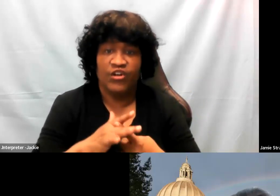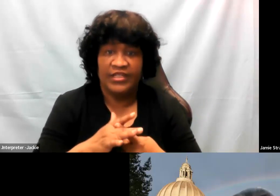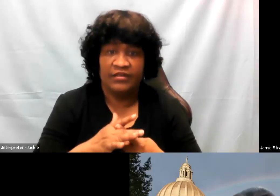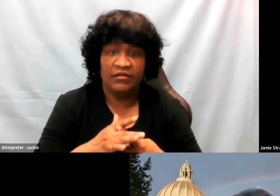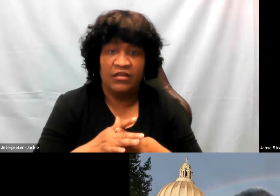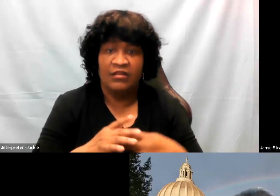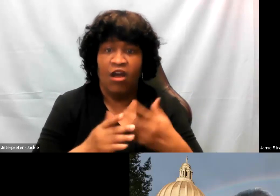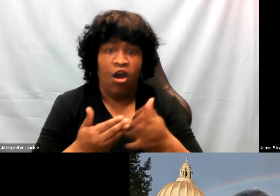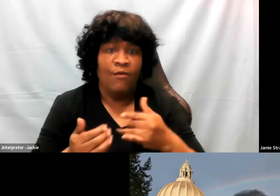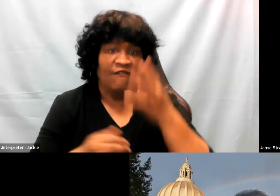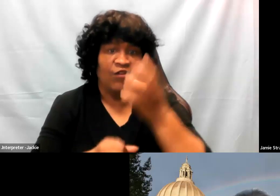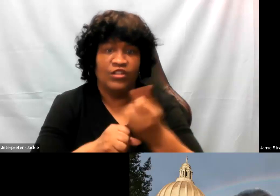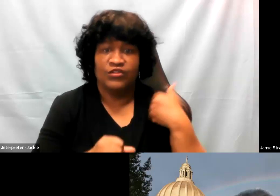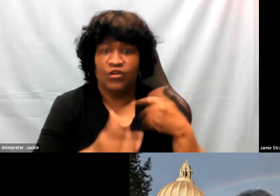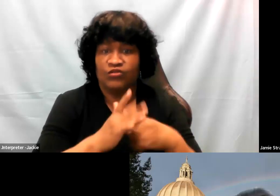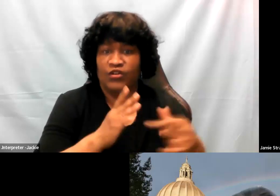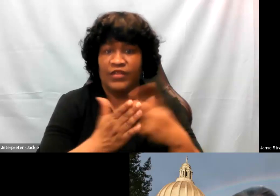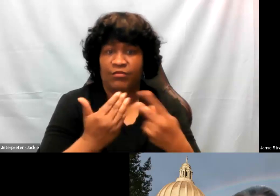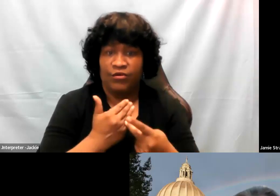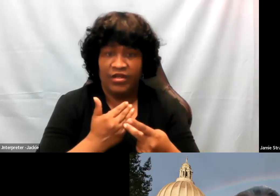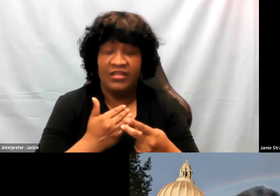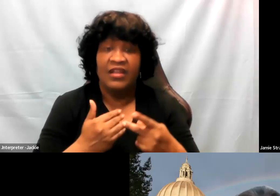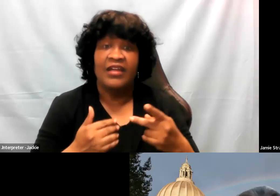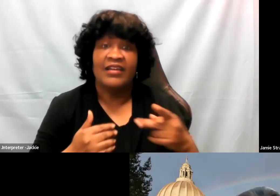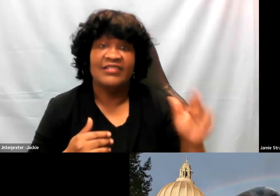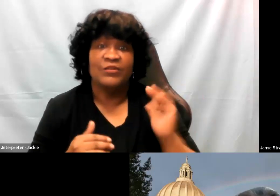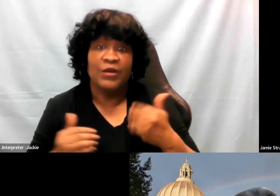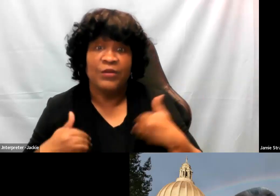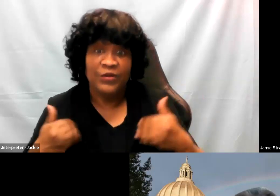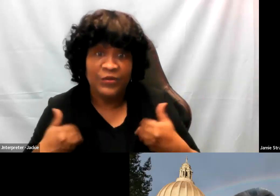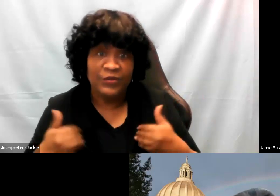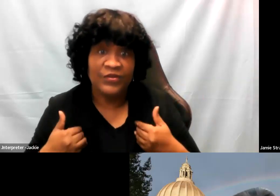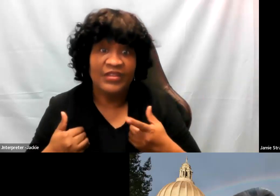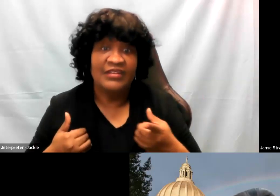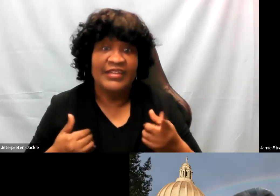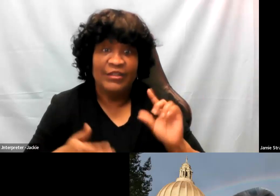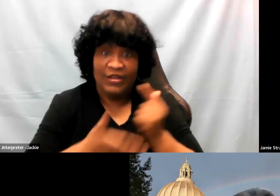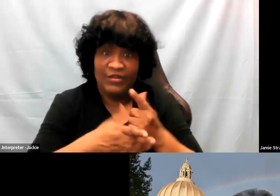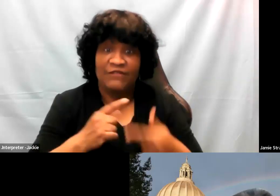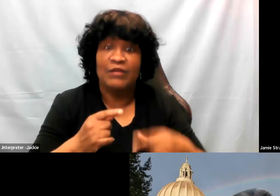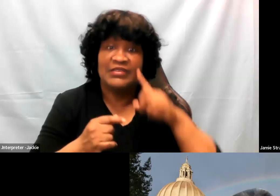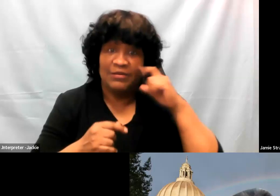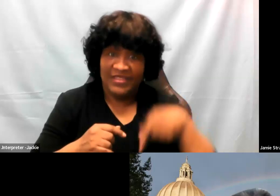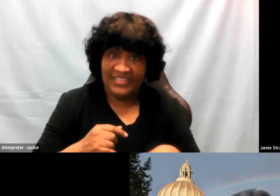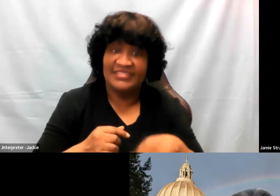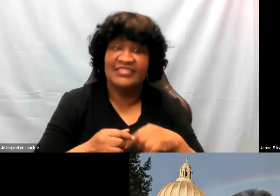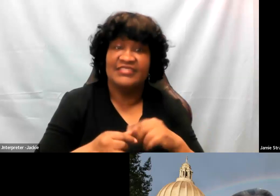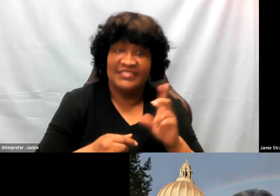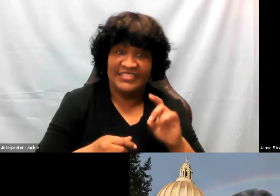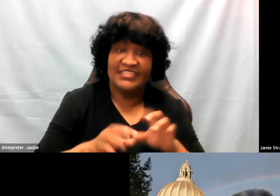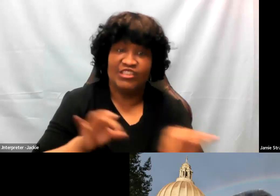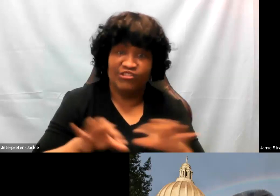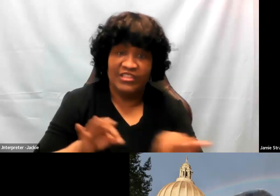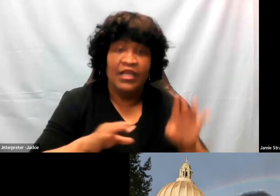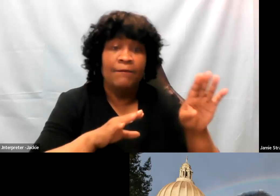must be 4 years ago, because our youth are graduating this summer with this degree. It's a bachelor's level behavioral